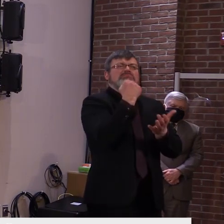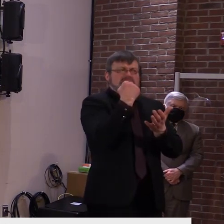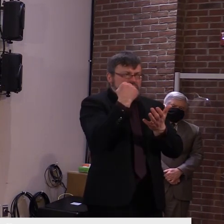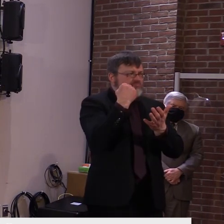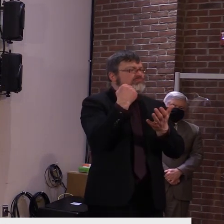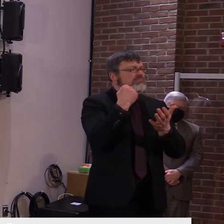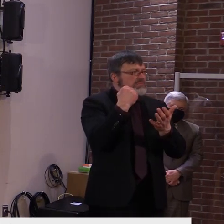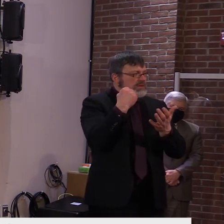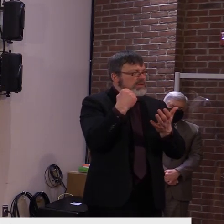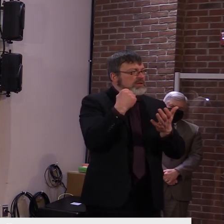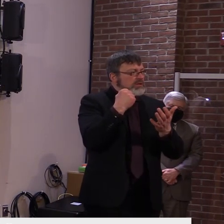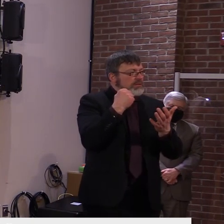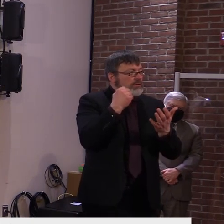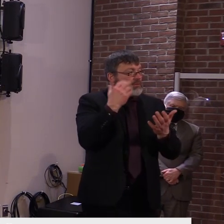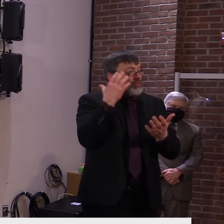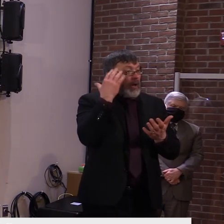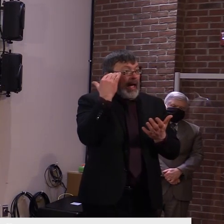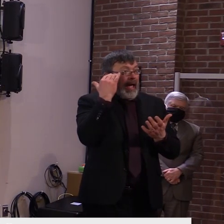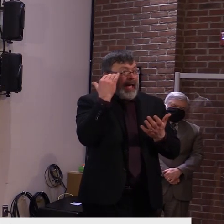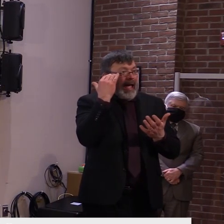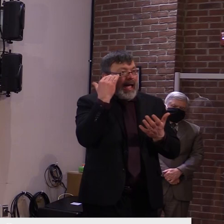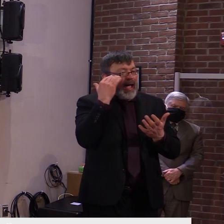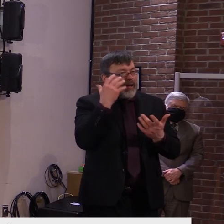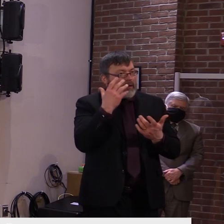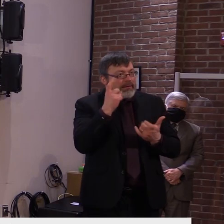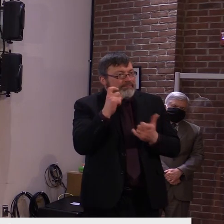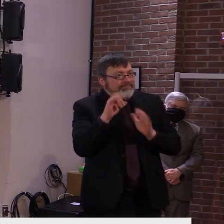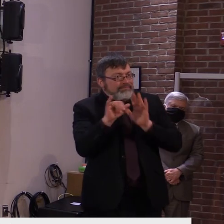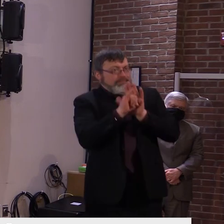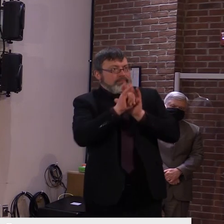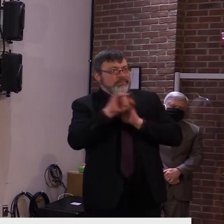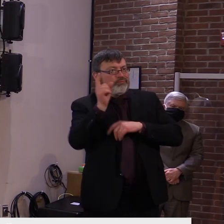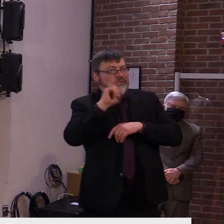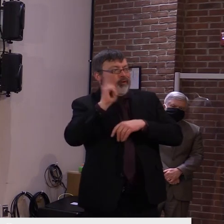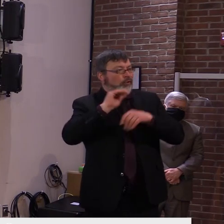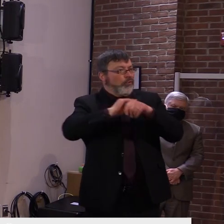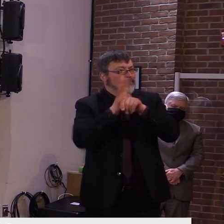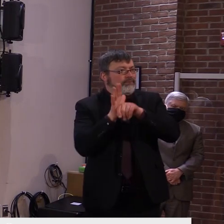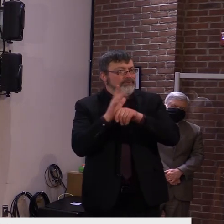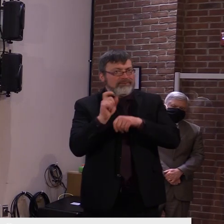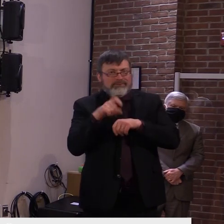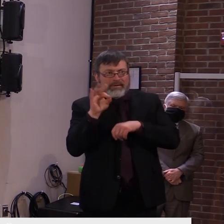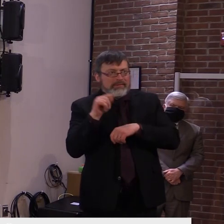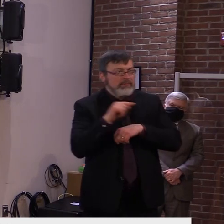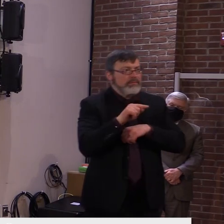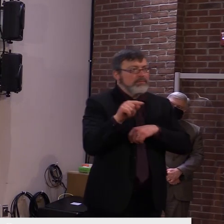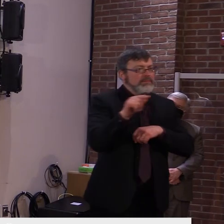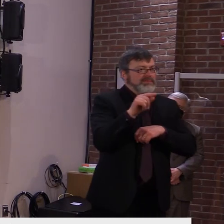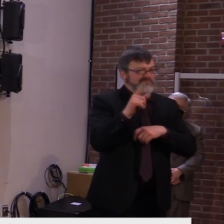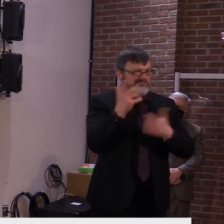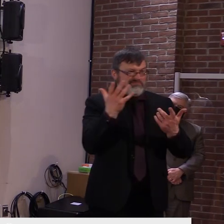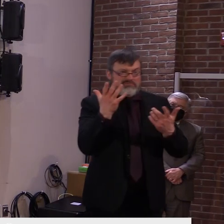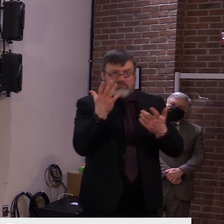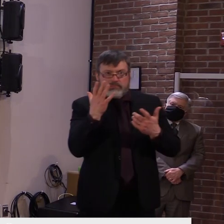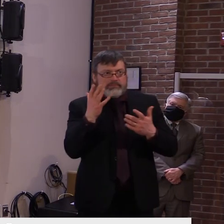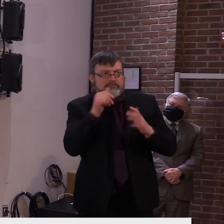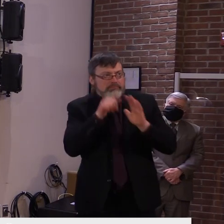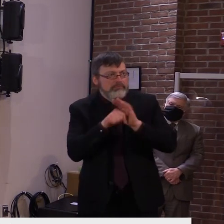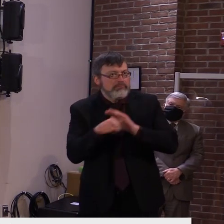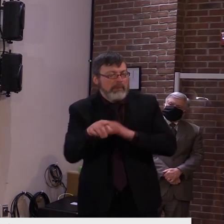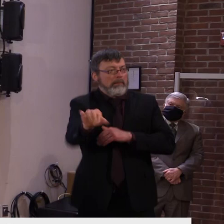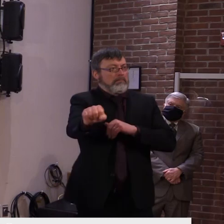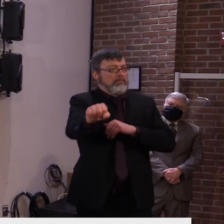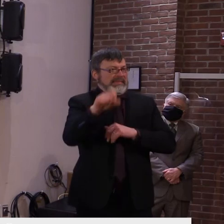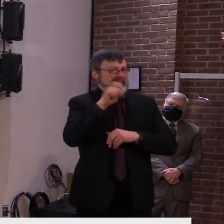everyday prevention efforts are absolutely essential to our being able to end the pandemic's impact in Vermont.